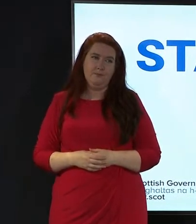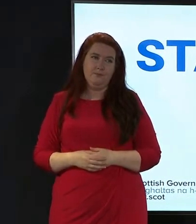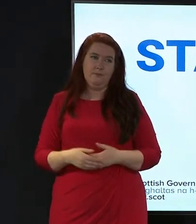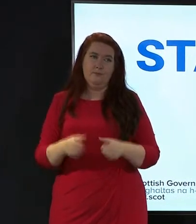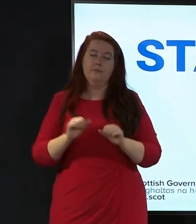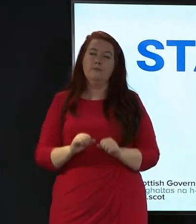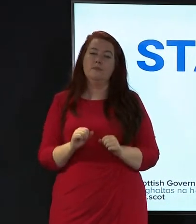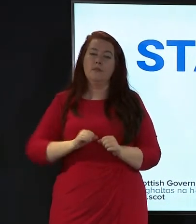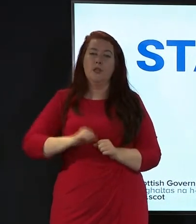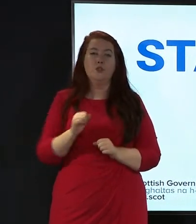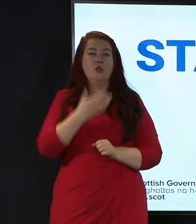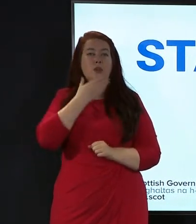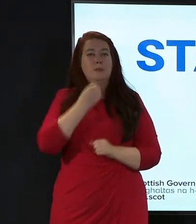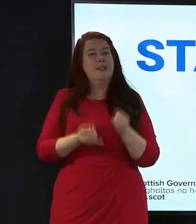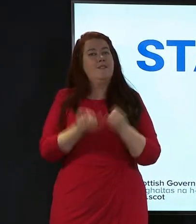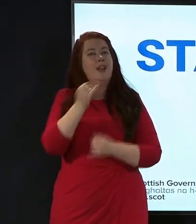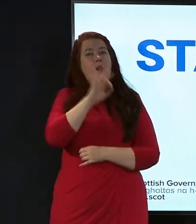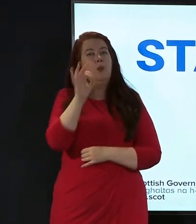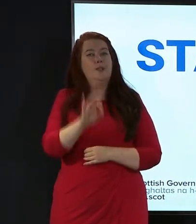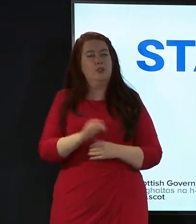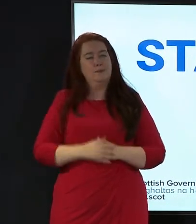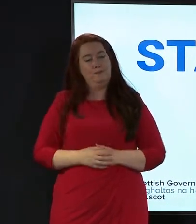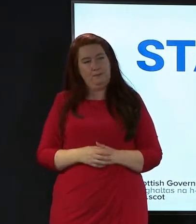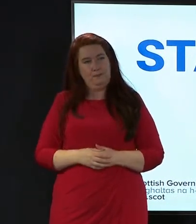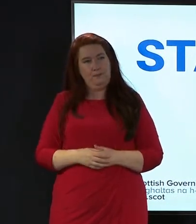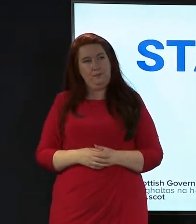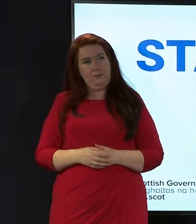Elsa Mashman from The Scotsman is the final question.